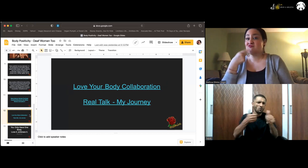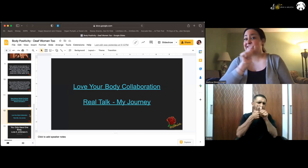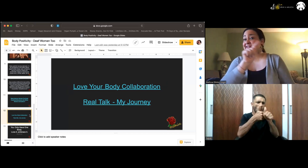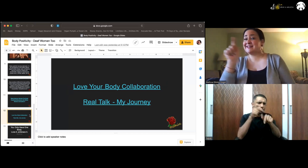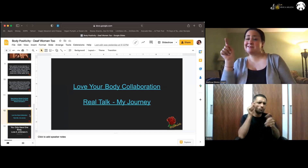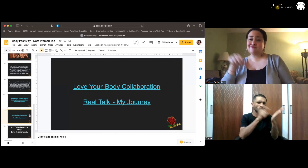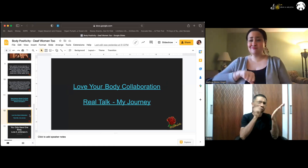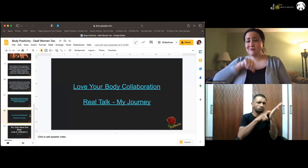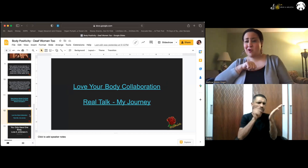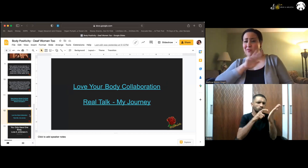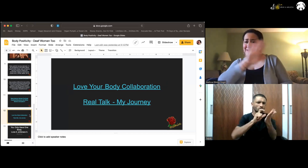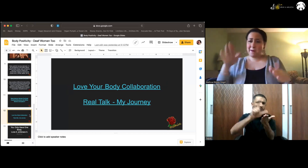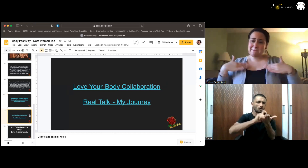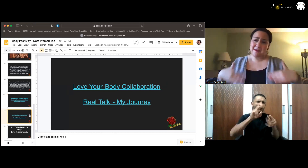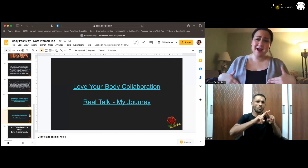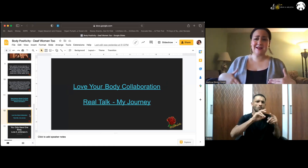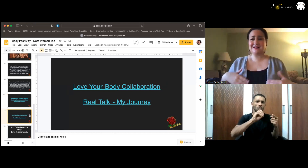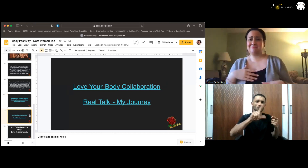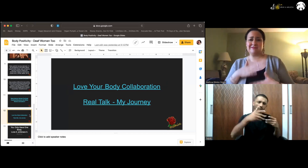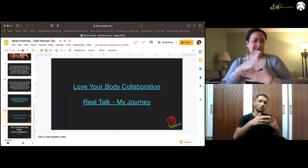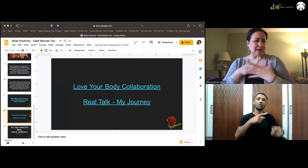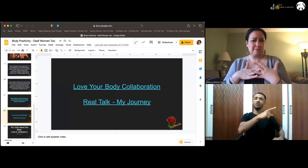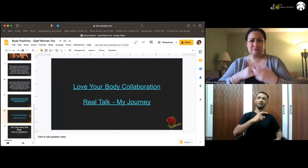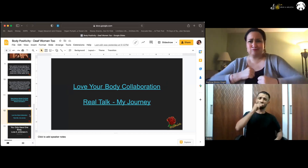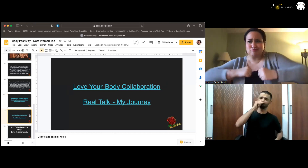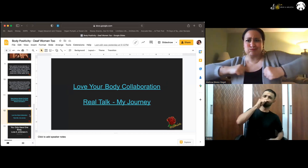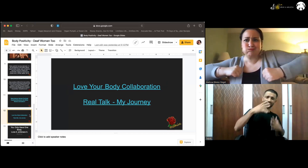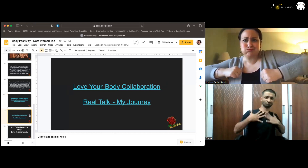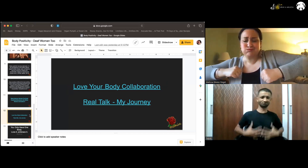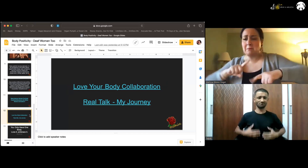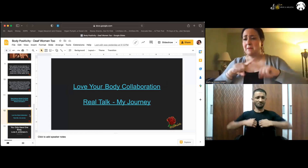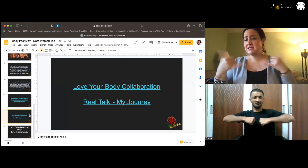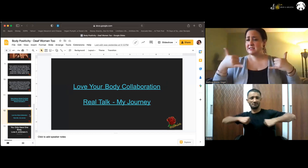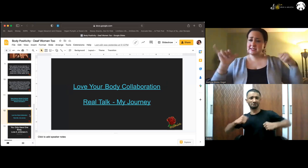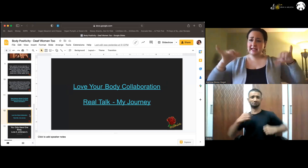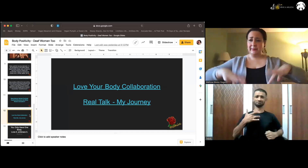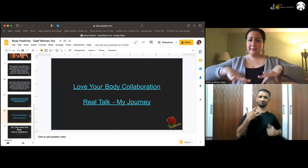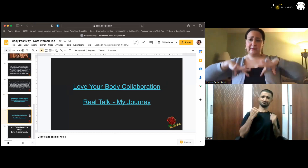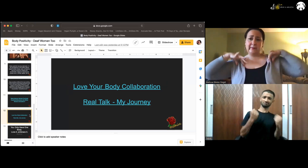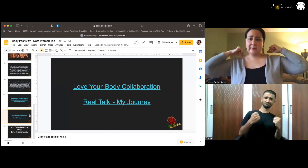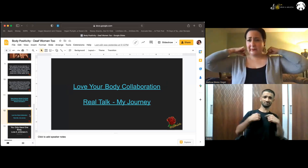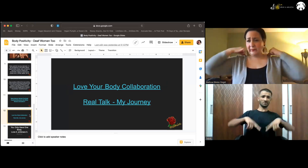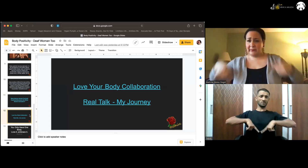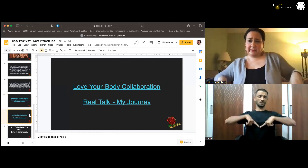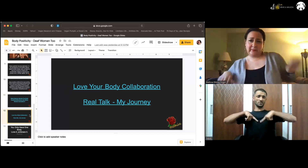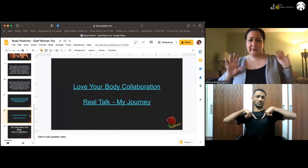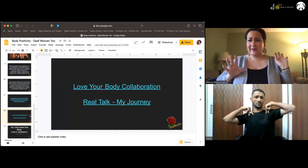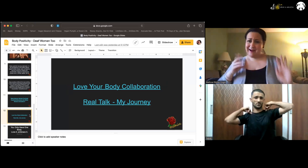So there are many, many people I meet and talk to who are overweight,